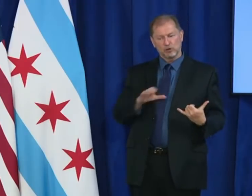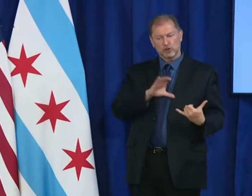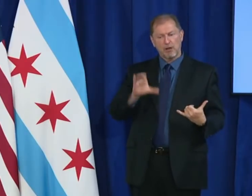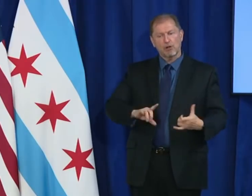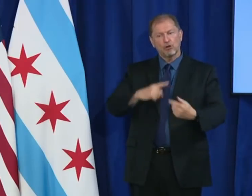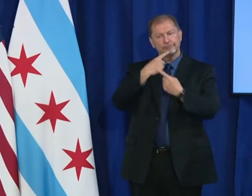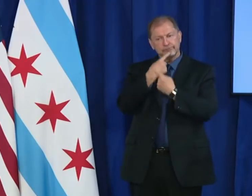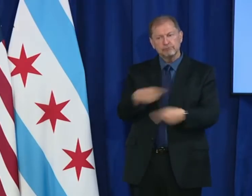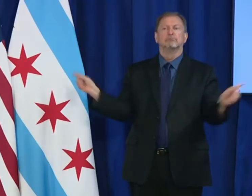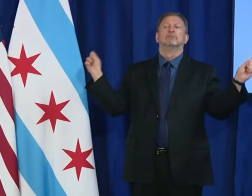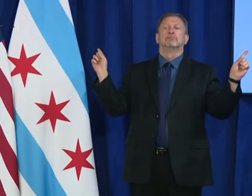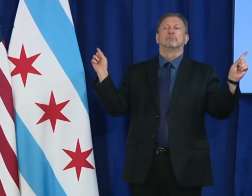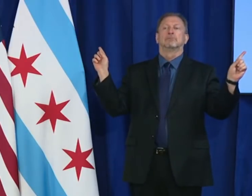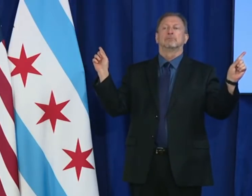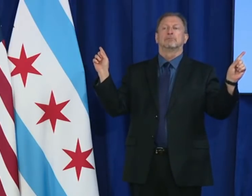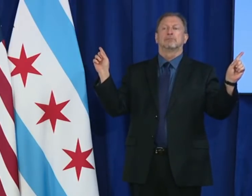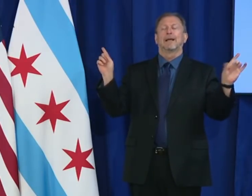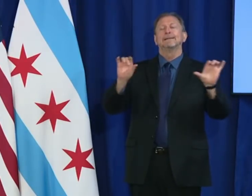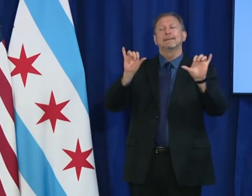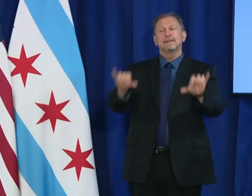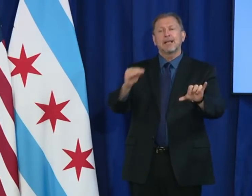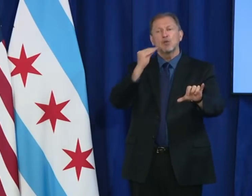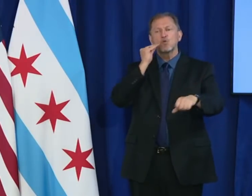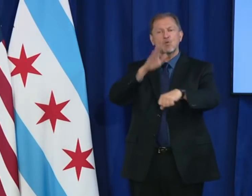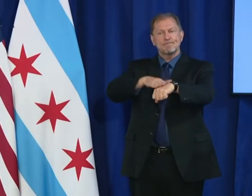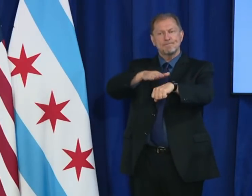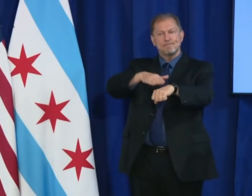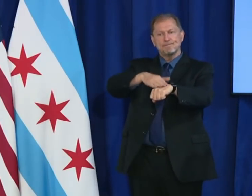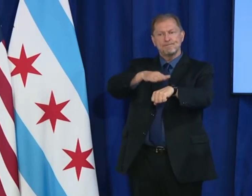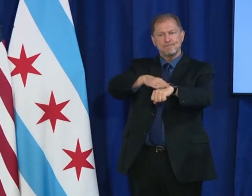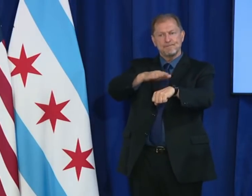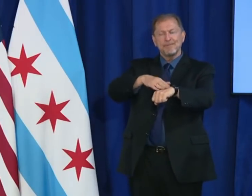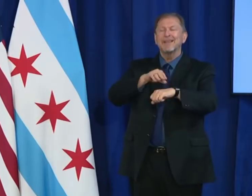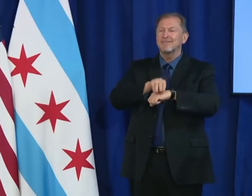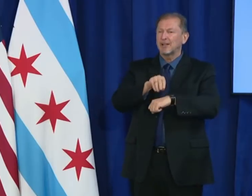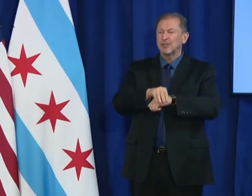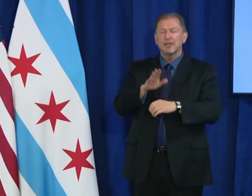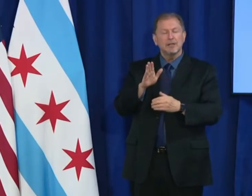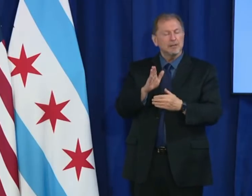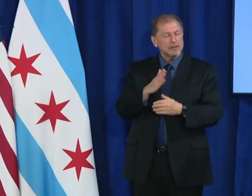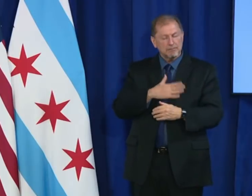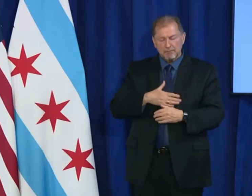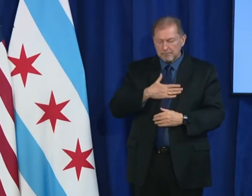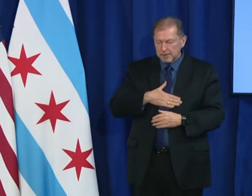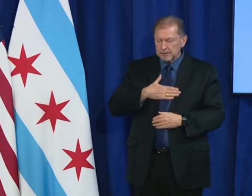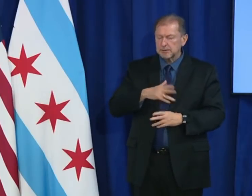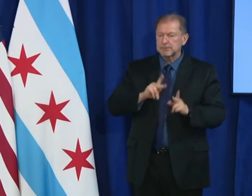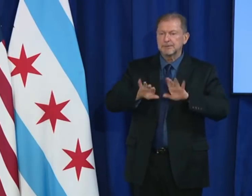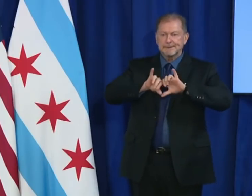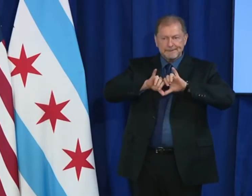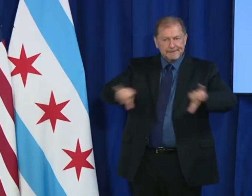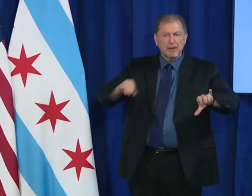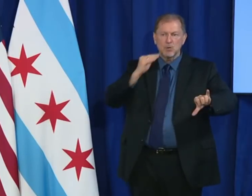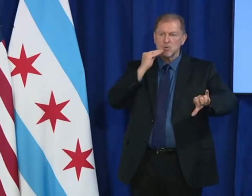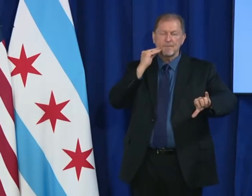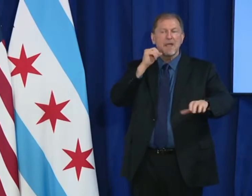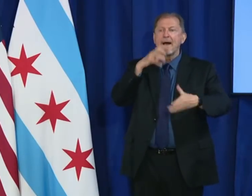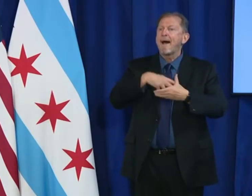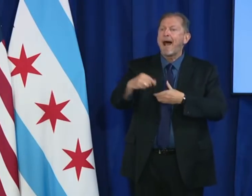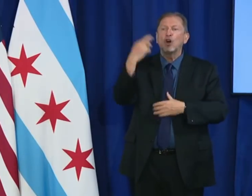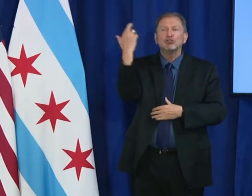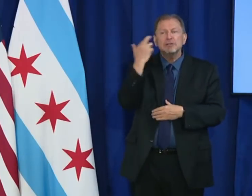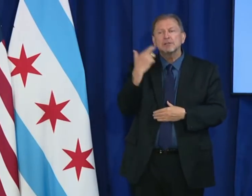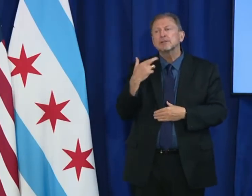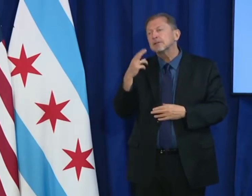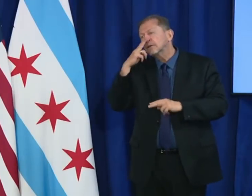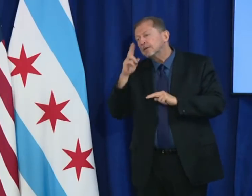where we're really recommending that people not be out of their homes for things that are not essential. And